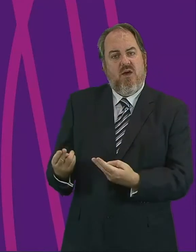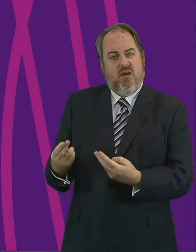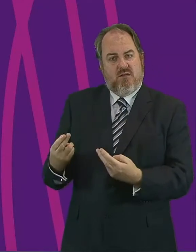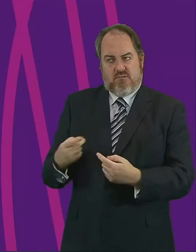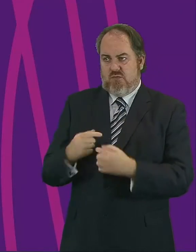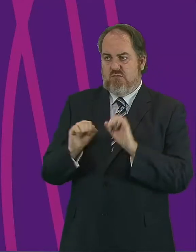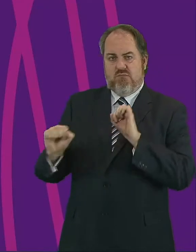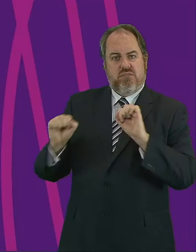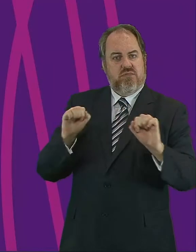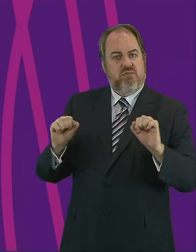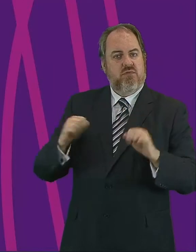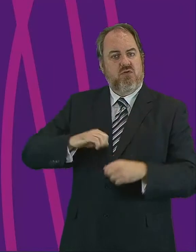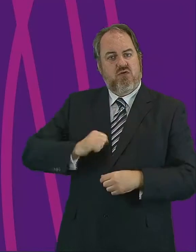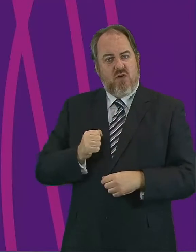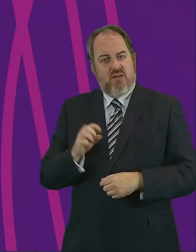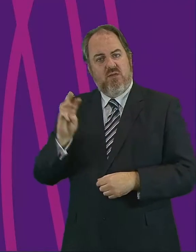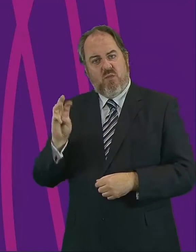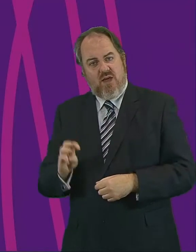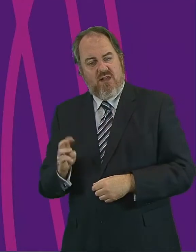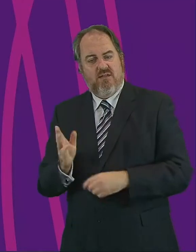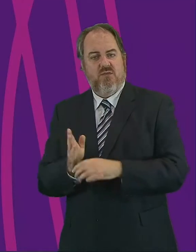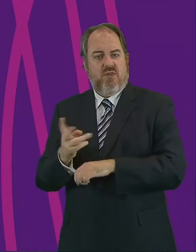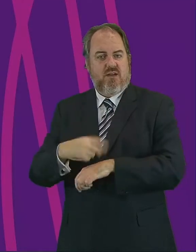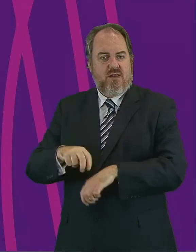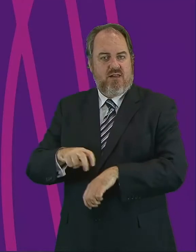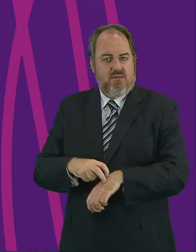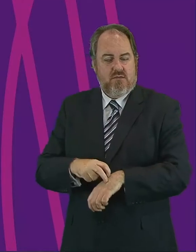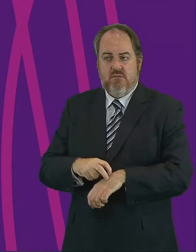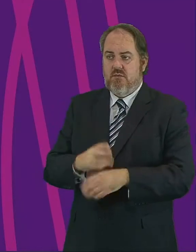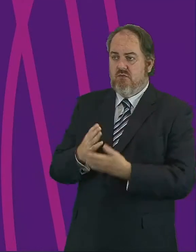legislatures. The Scottish Government has engaged in good